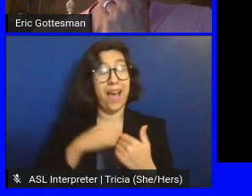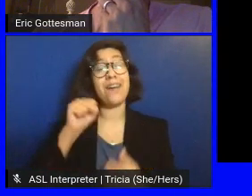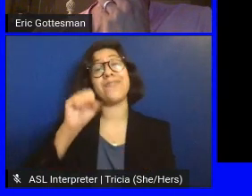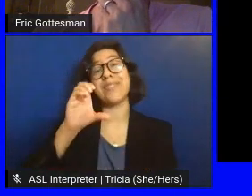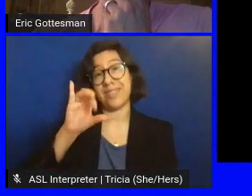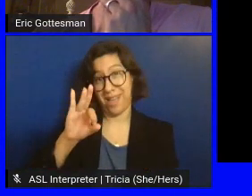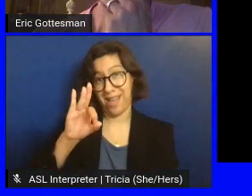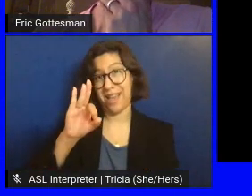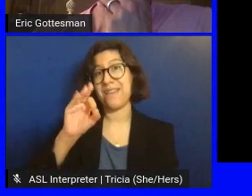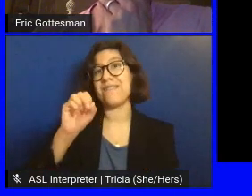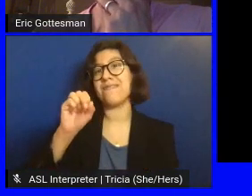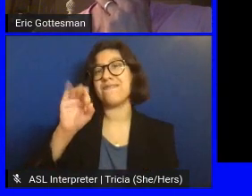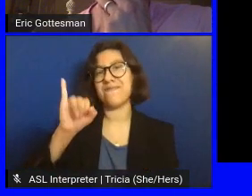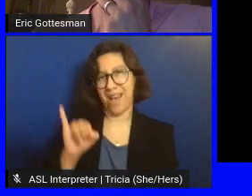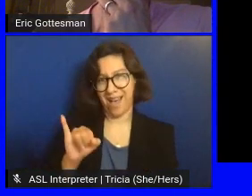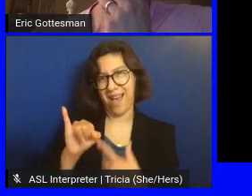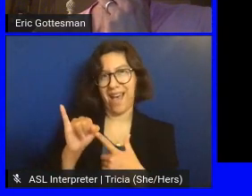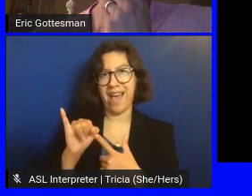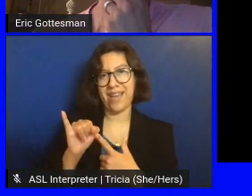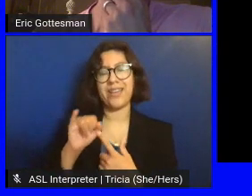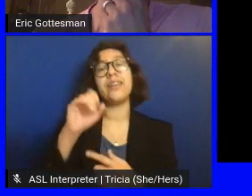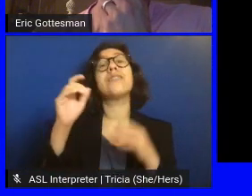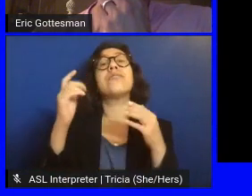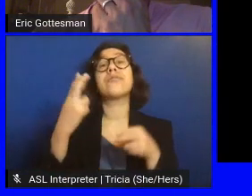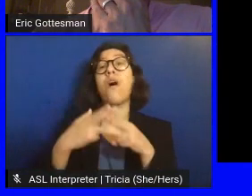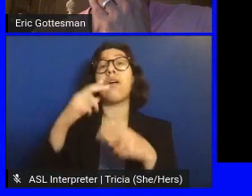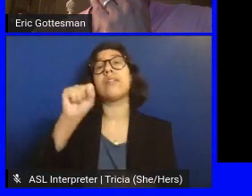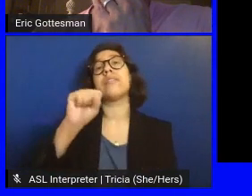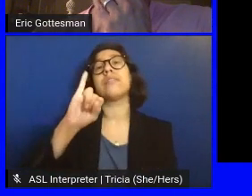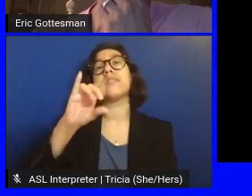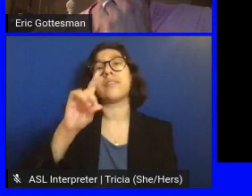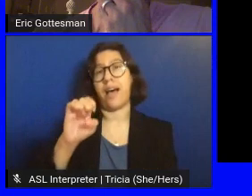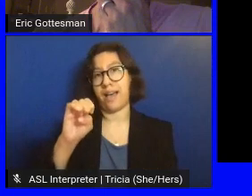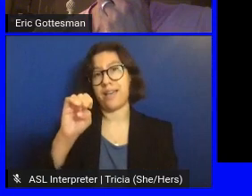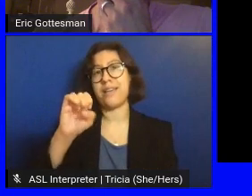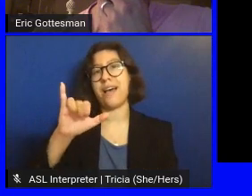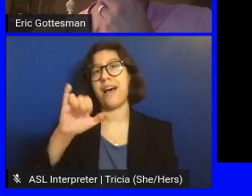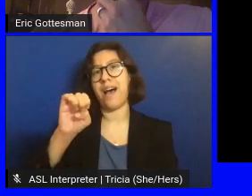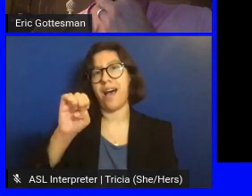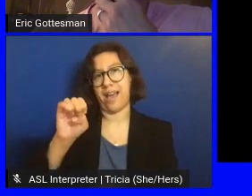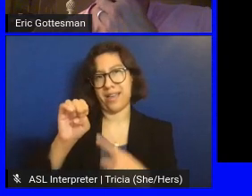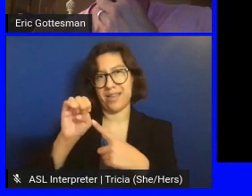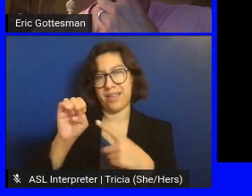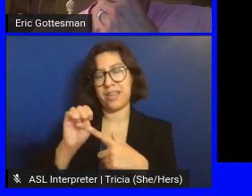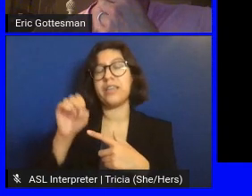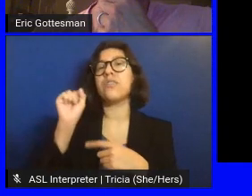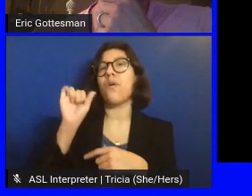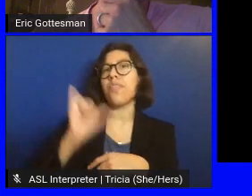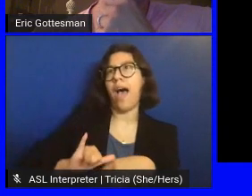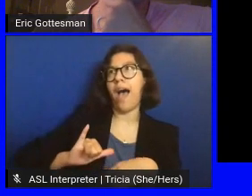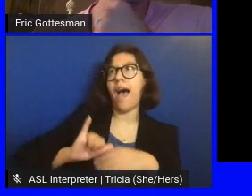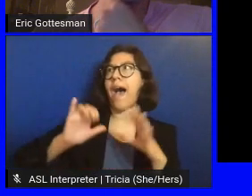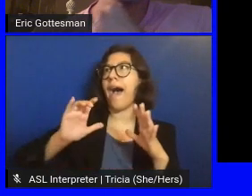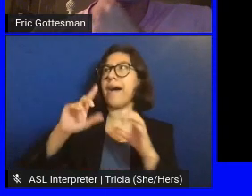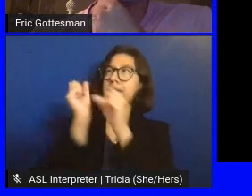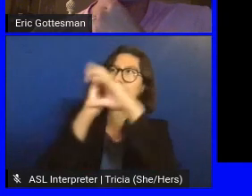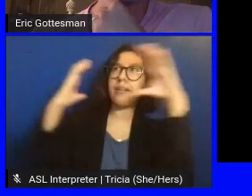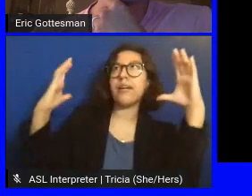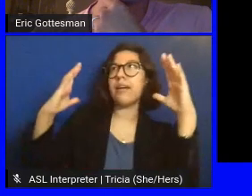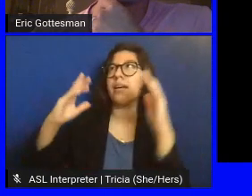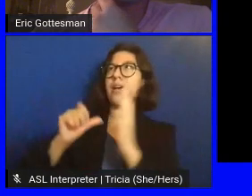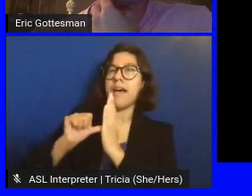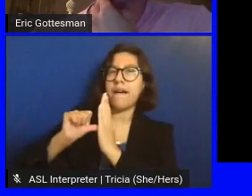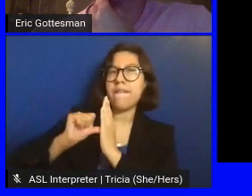expression called side eye, which is taking the premise and playing with that hypothetical of an inflection point where